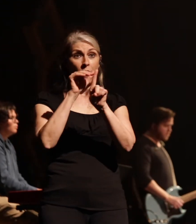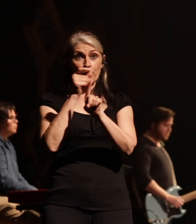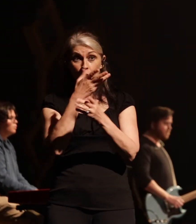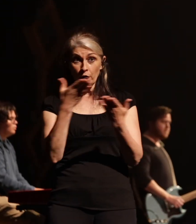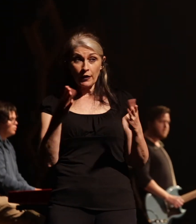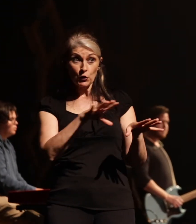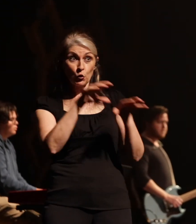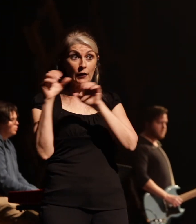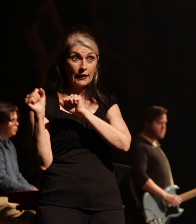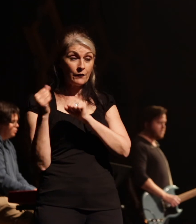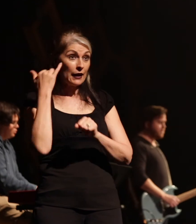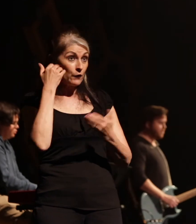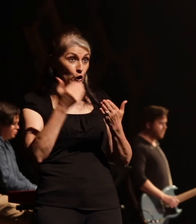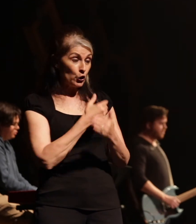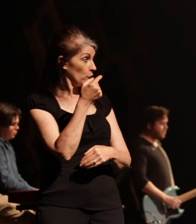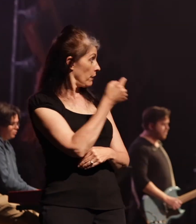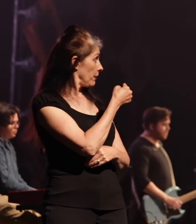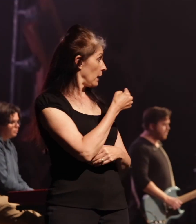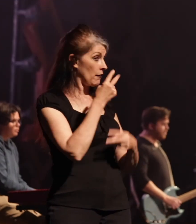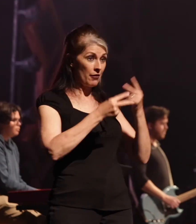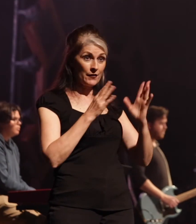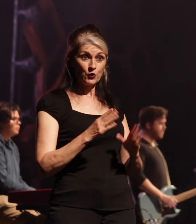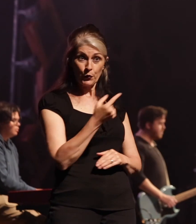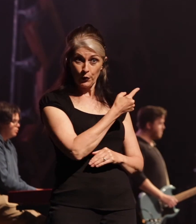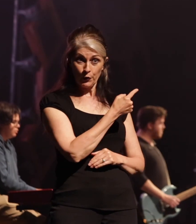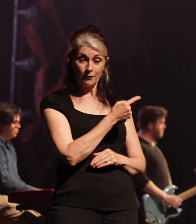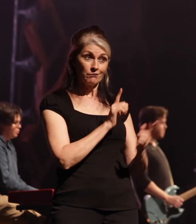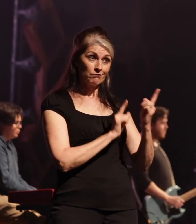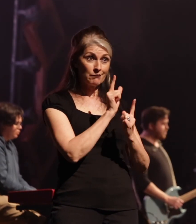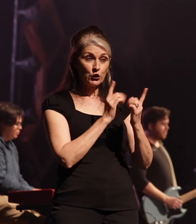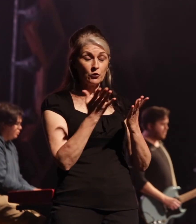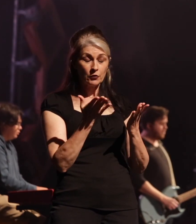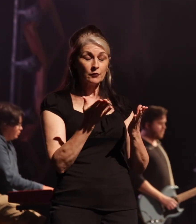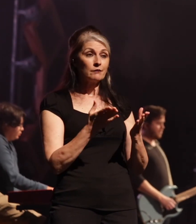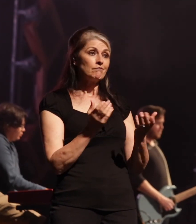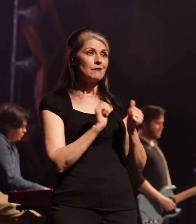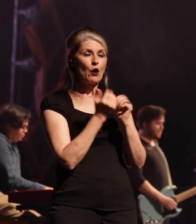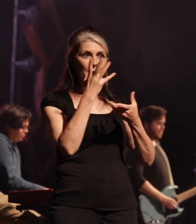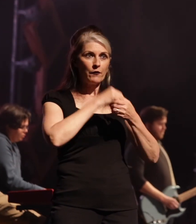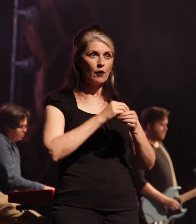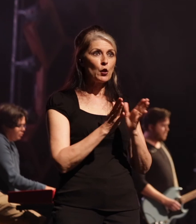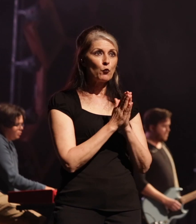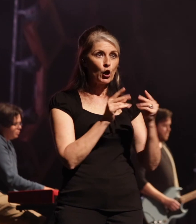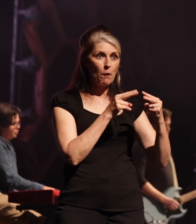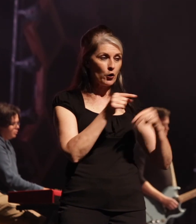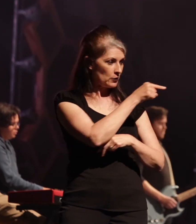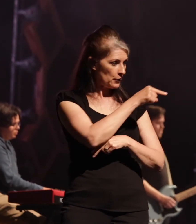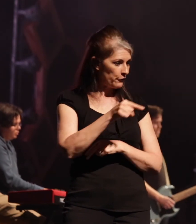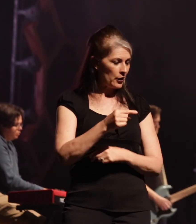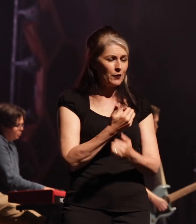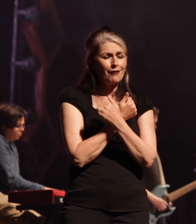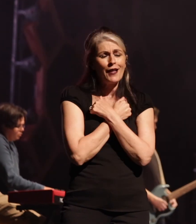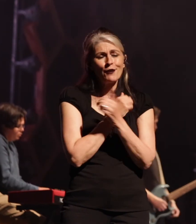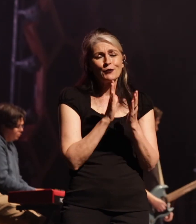as you leave. If you are new, right over here at Guest Central, we want to meet you. We want to tell you about the Grove, ways you can get involved. We have prayer partners in the front. They would love to pray